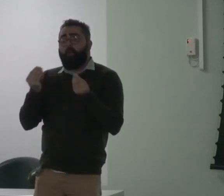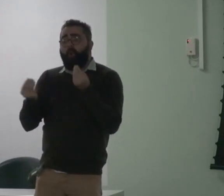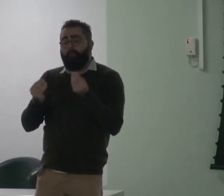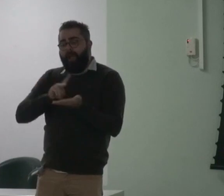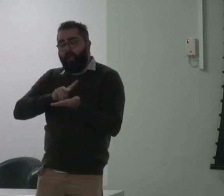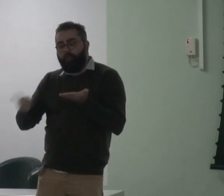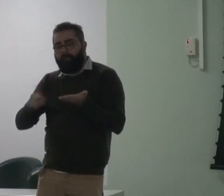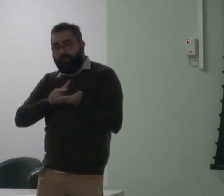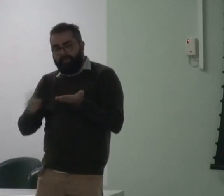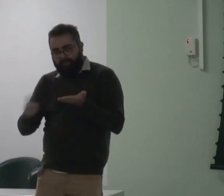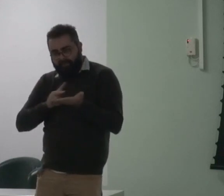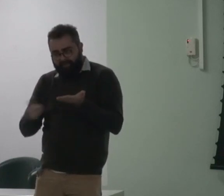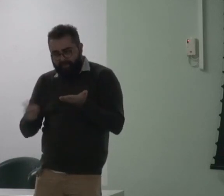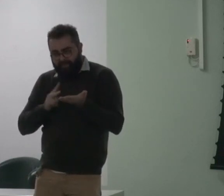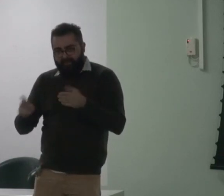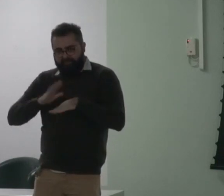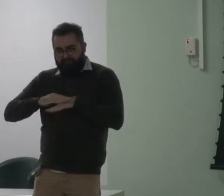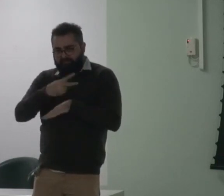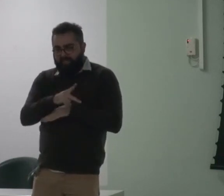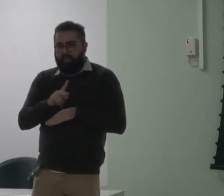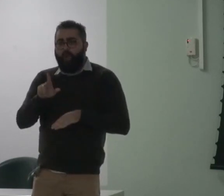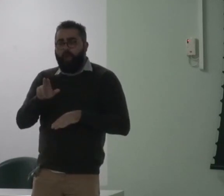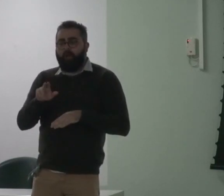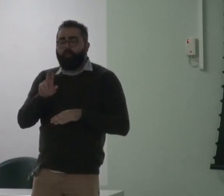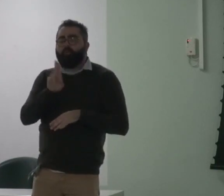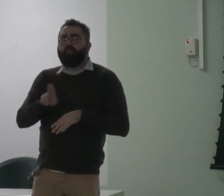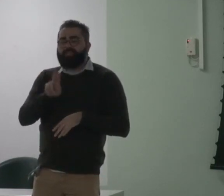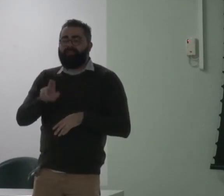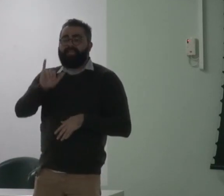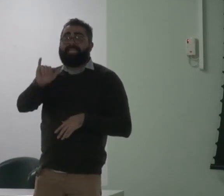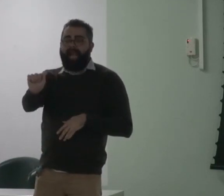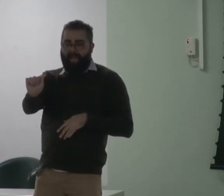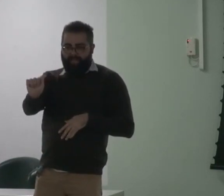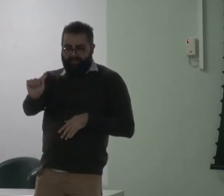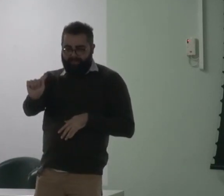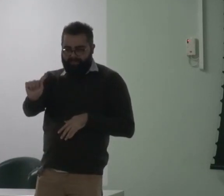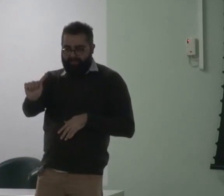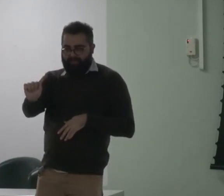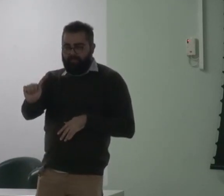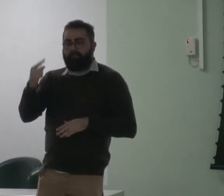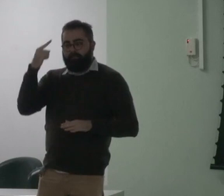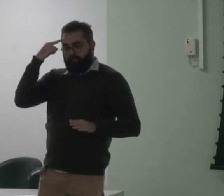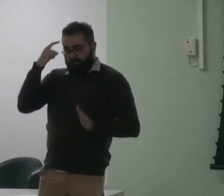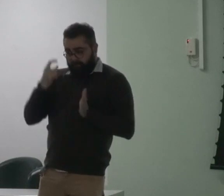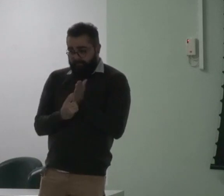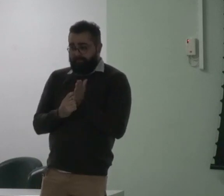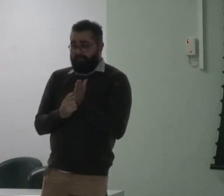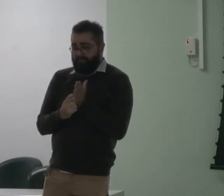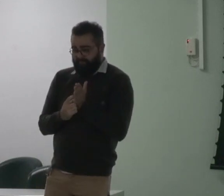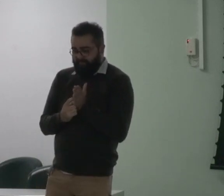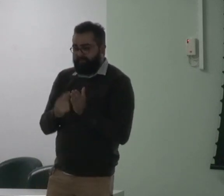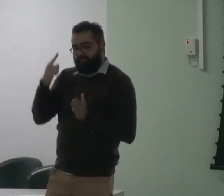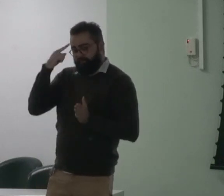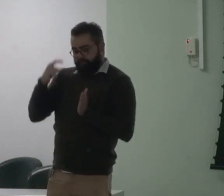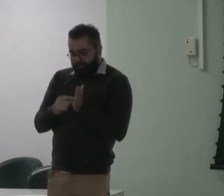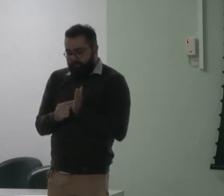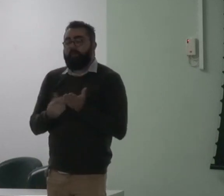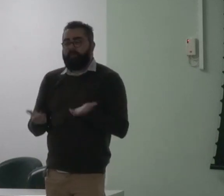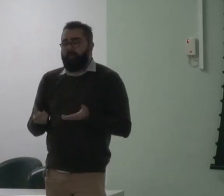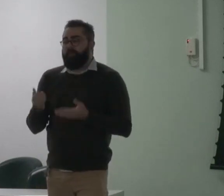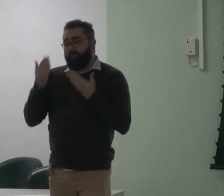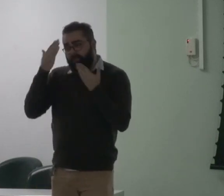using artificial intelligence. So this is important. So I'm very glad then to introduce to